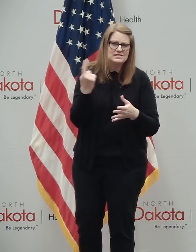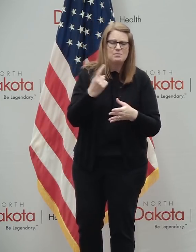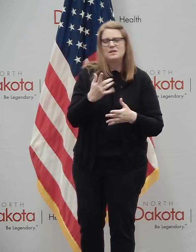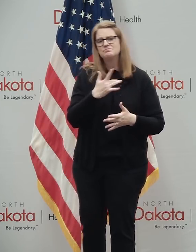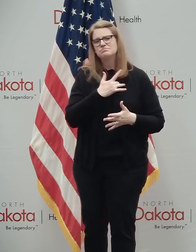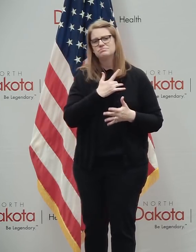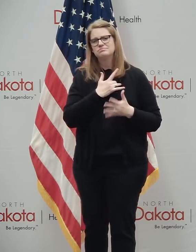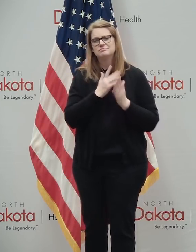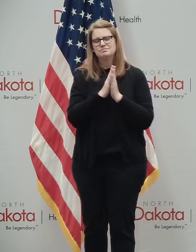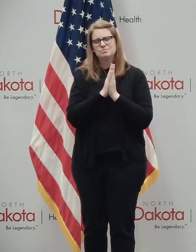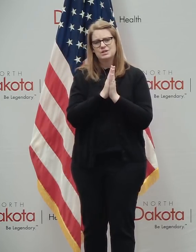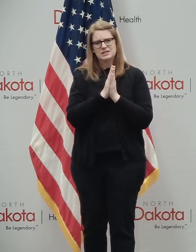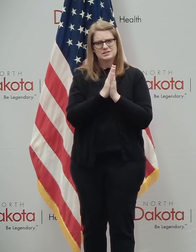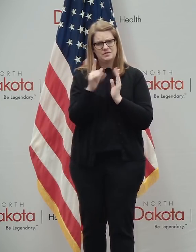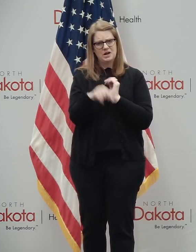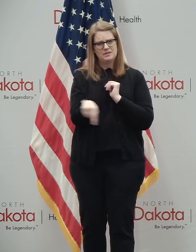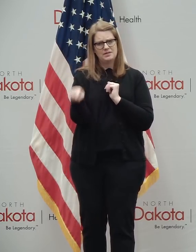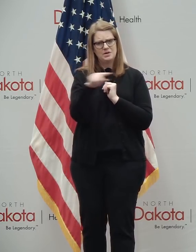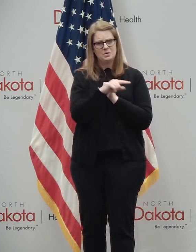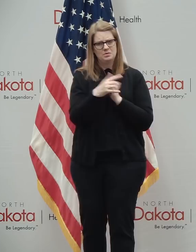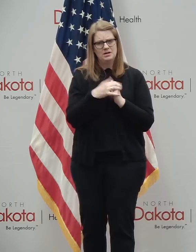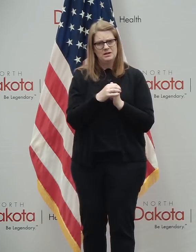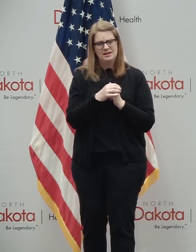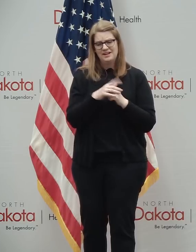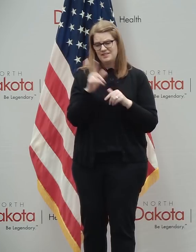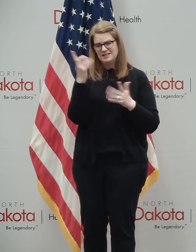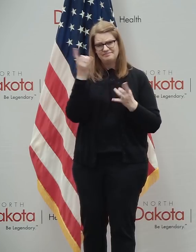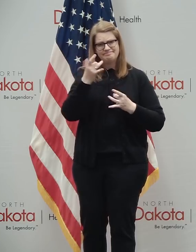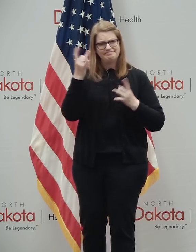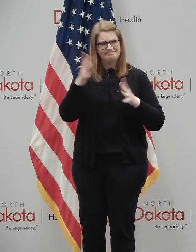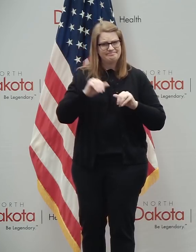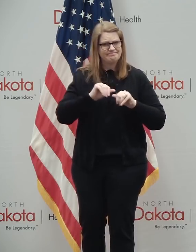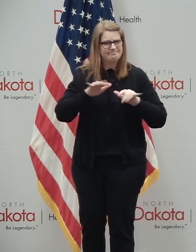this incredible time of this pandemic.